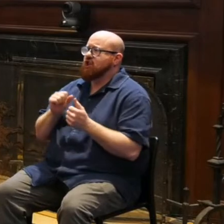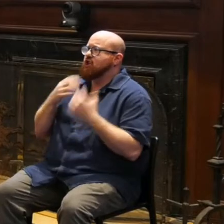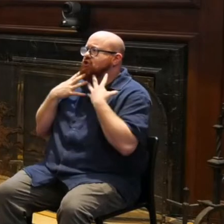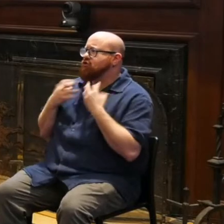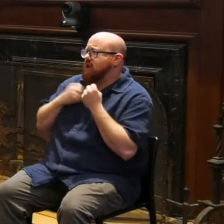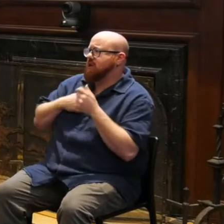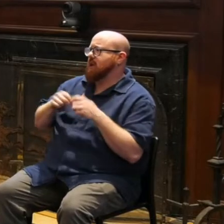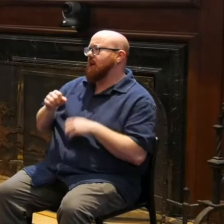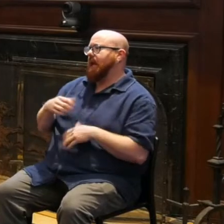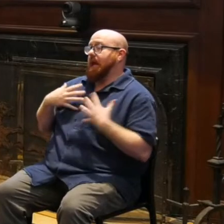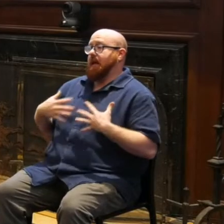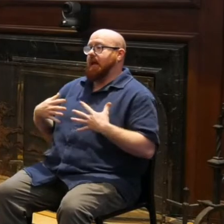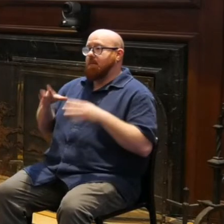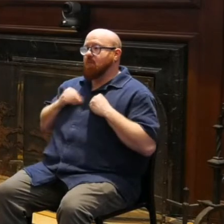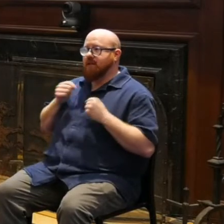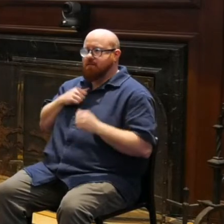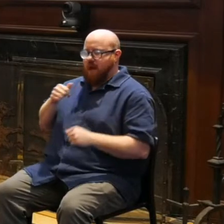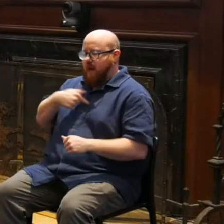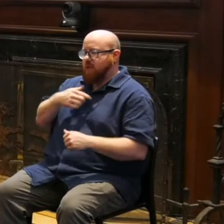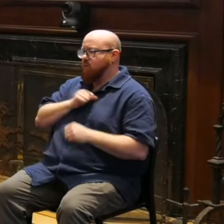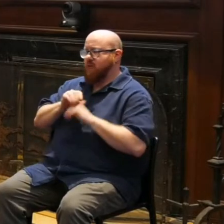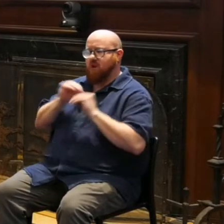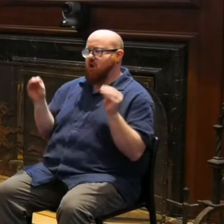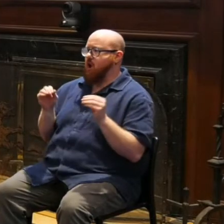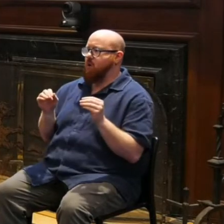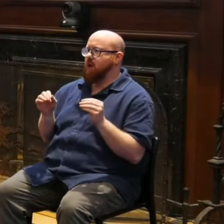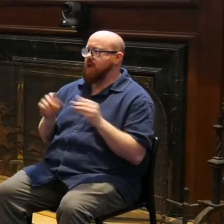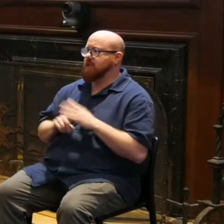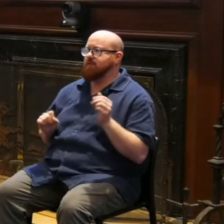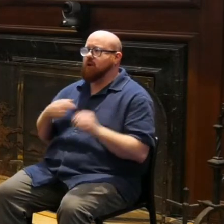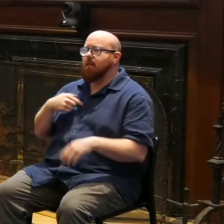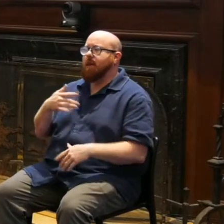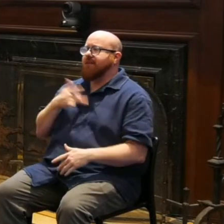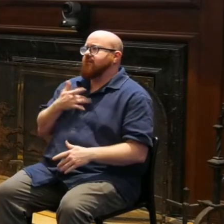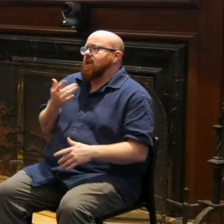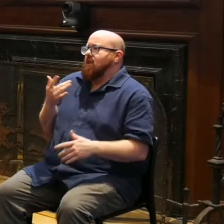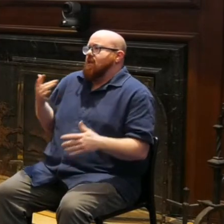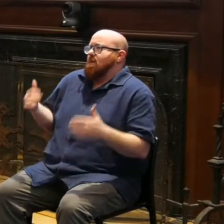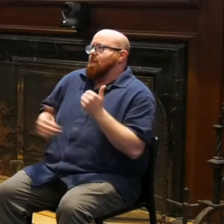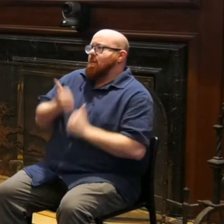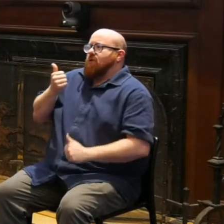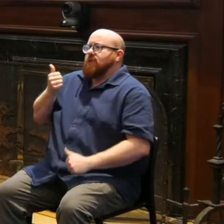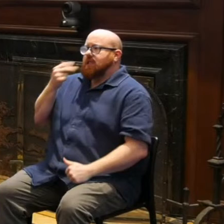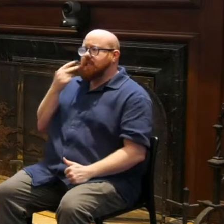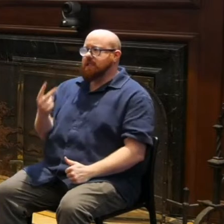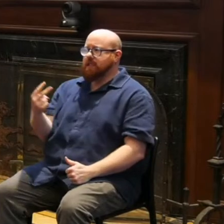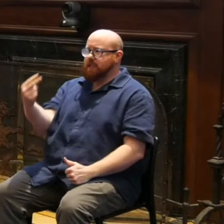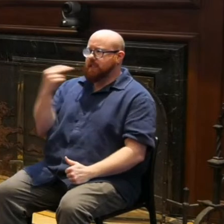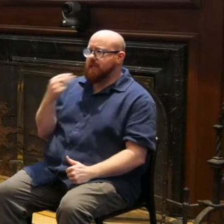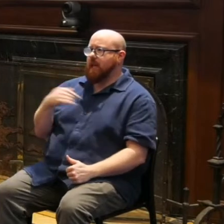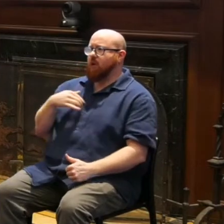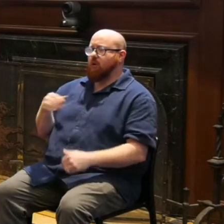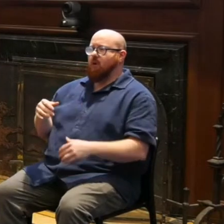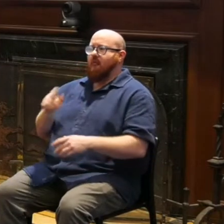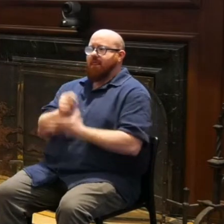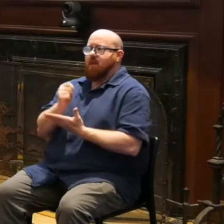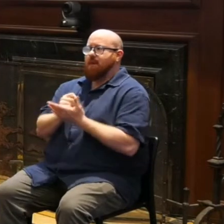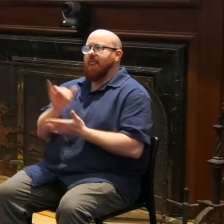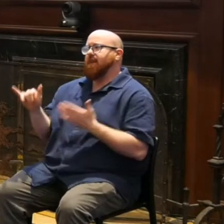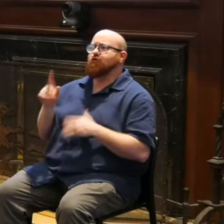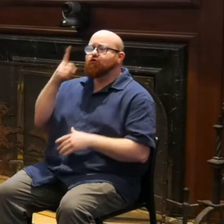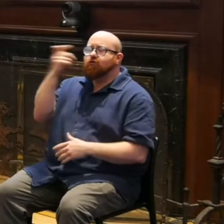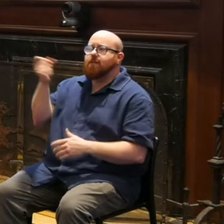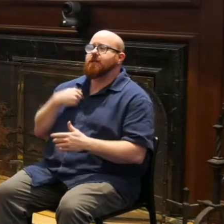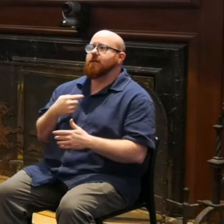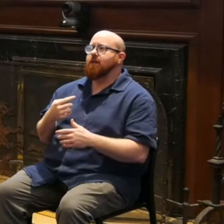my essence with no exceptions. My poetic display makes me feel the most seen, oh, so therapeutic, like a dream serene. And though the wounds of